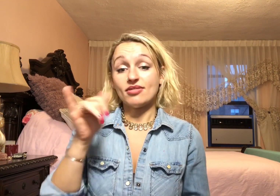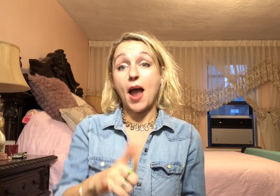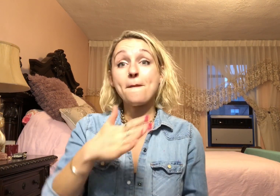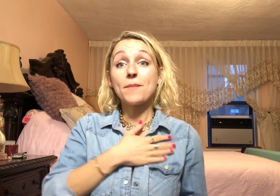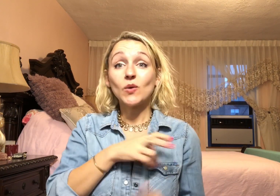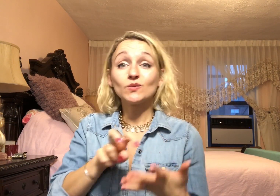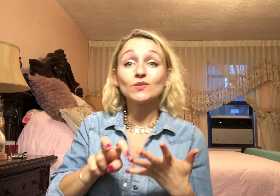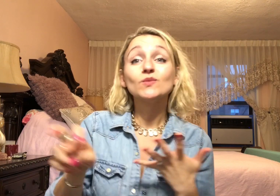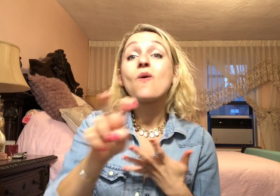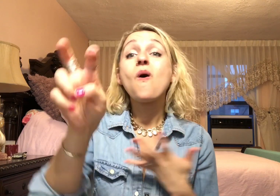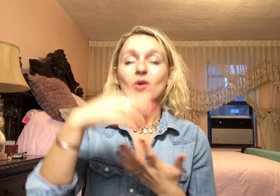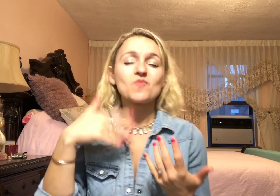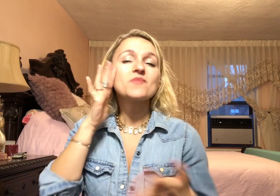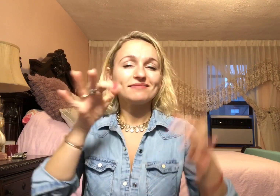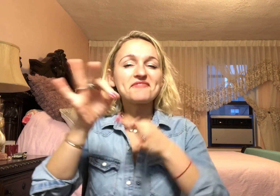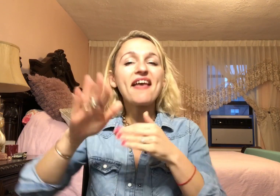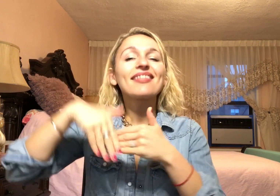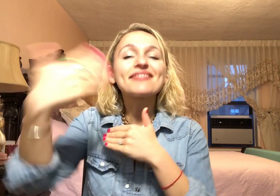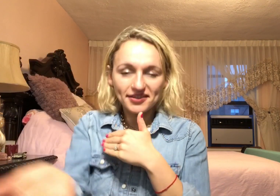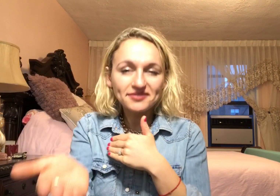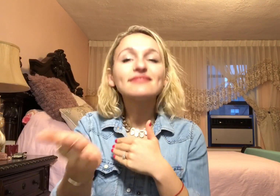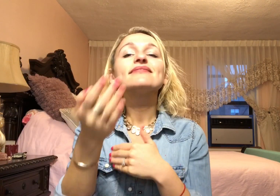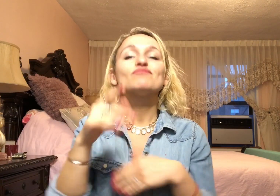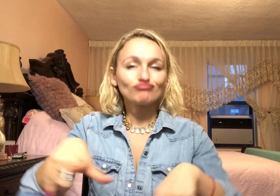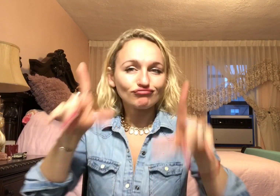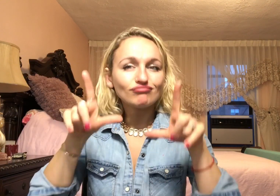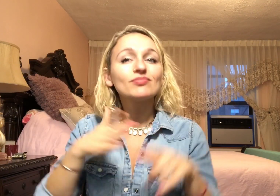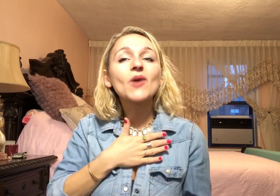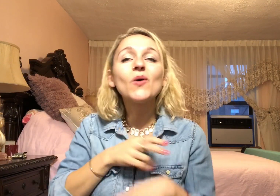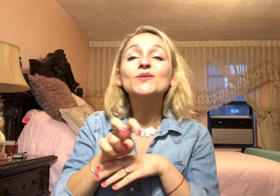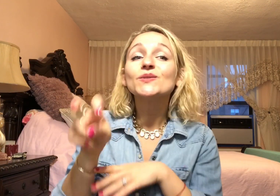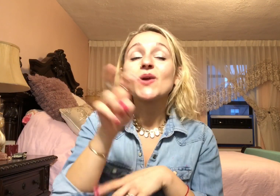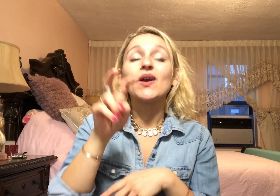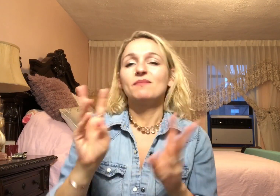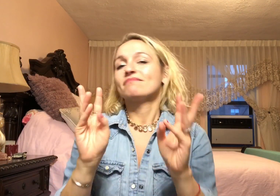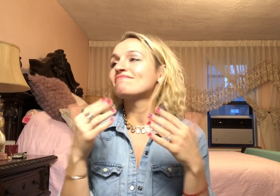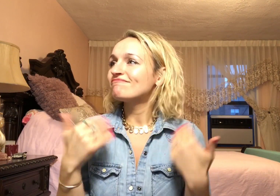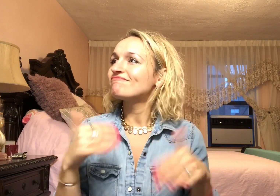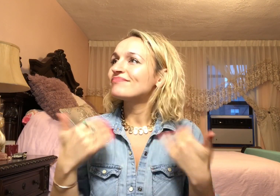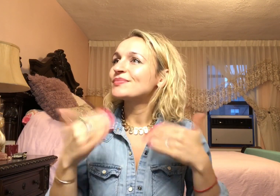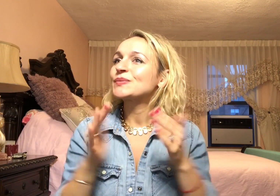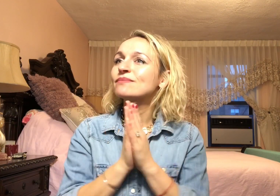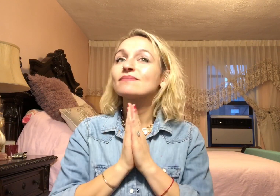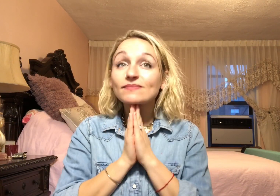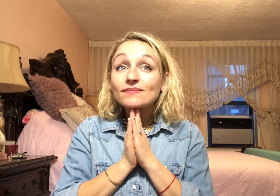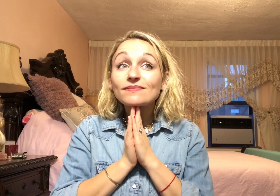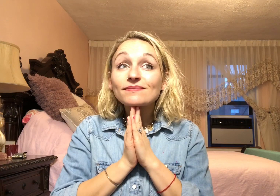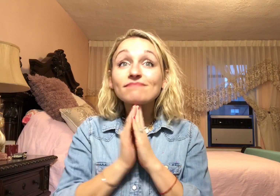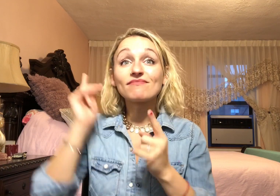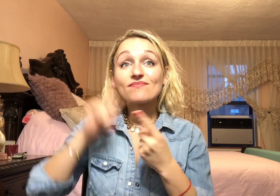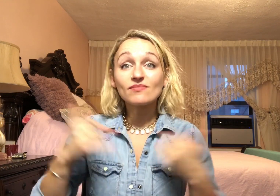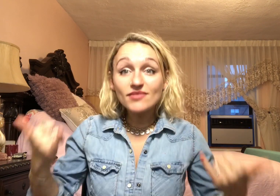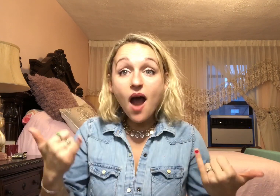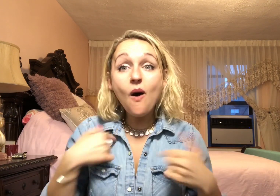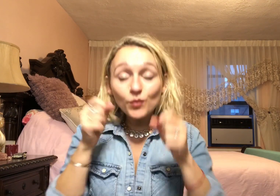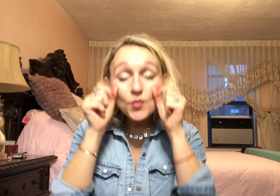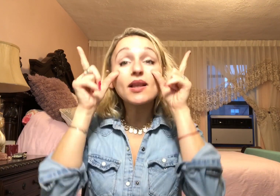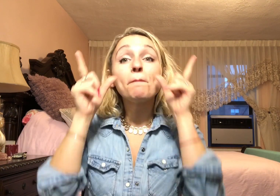journey. Wow. I will expand upon my journey in my next vlog. Now, when I wake up, I